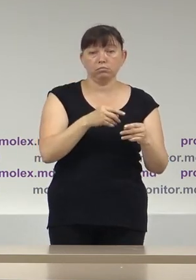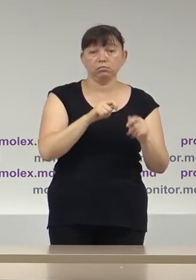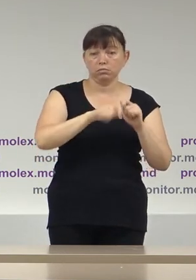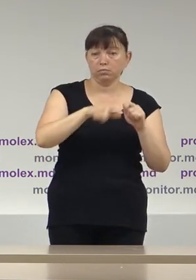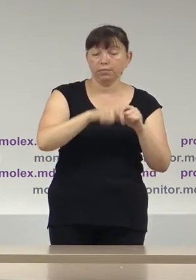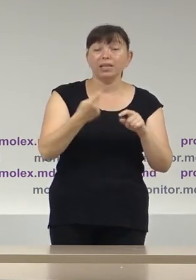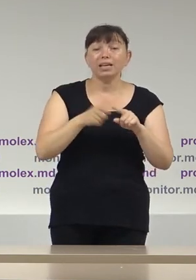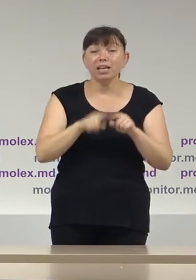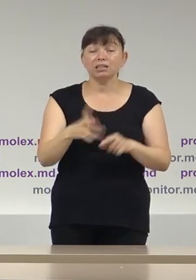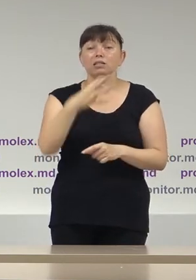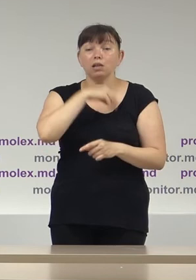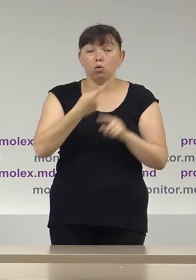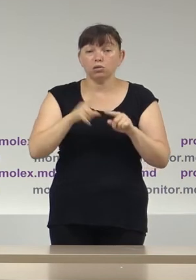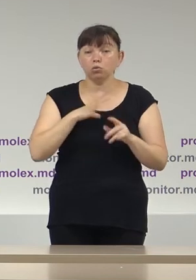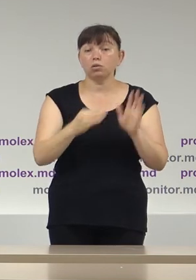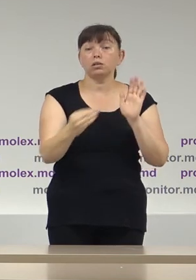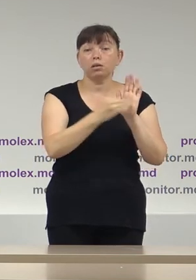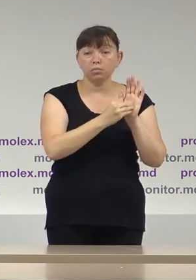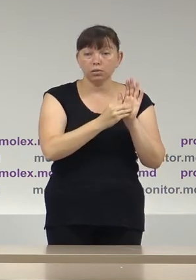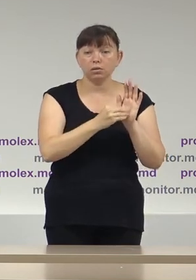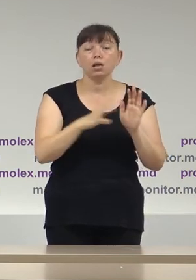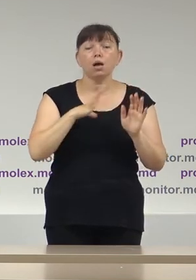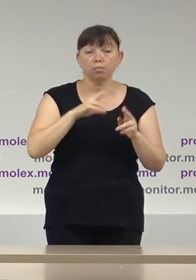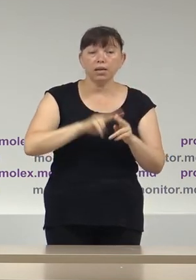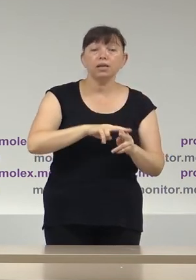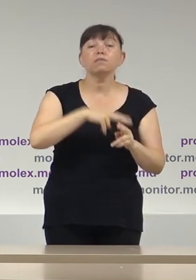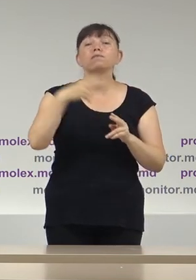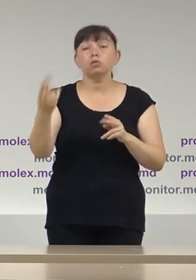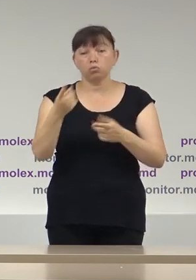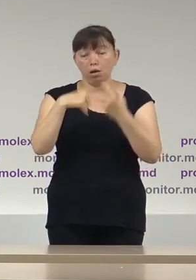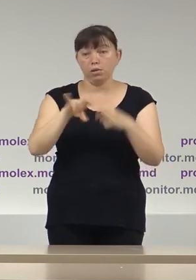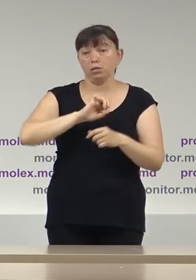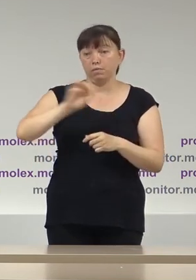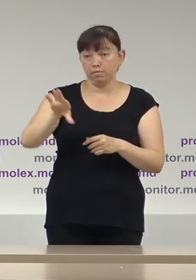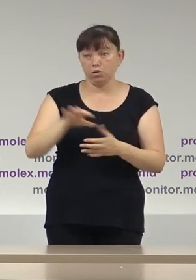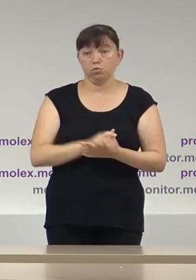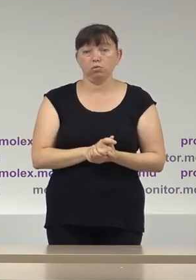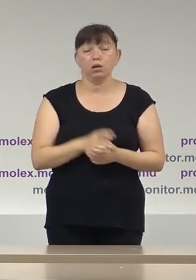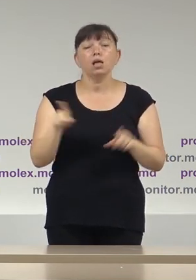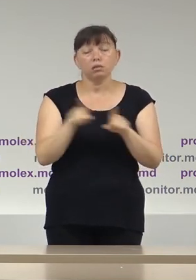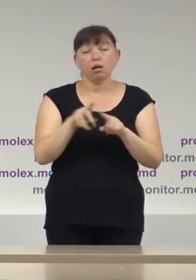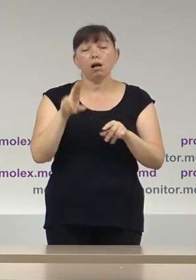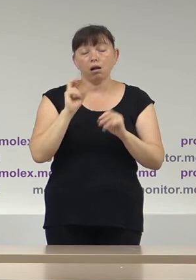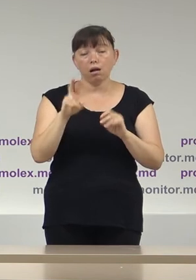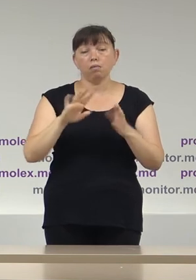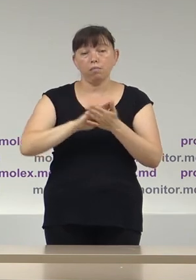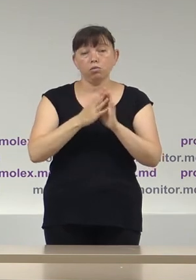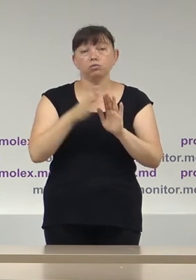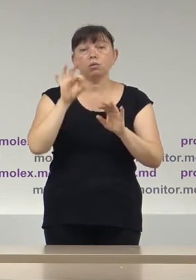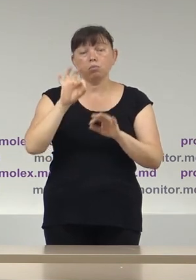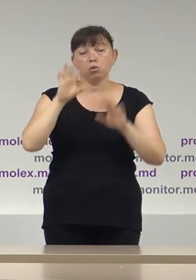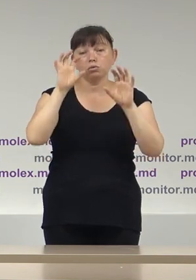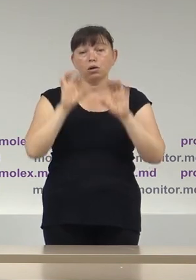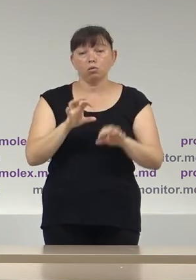Land Market companies. I would like to say that this money was returned by electoral contenders to donors